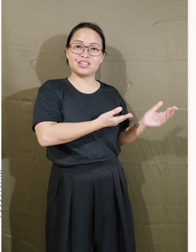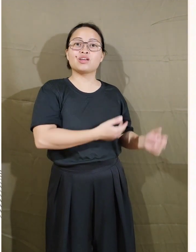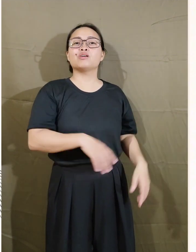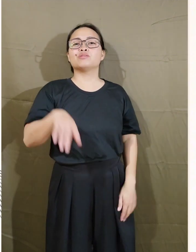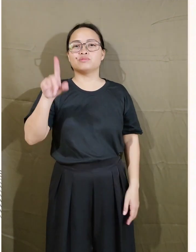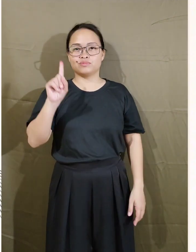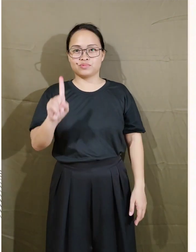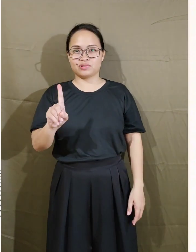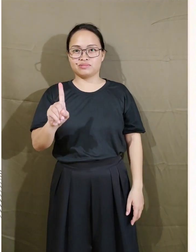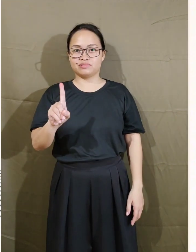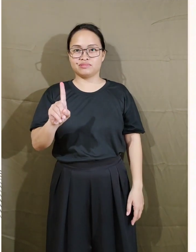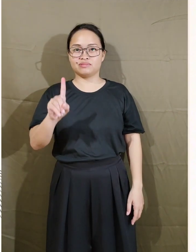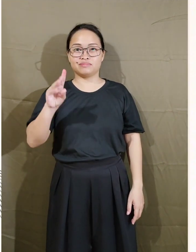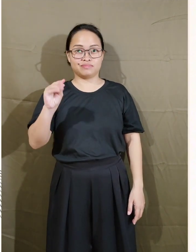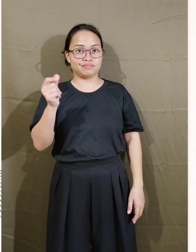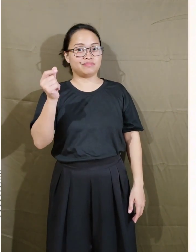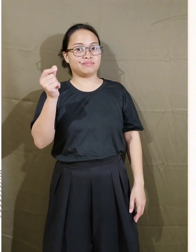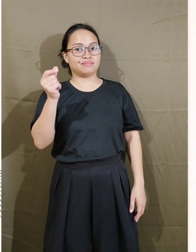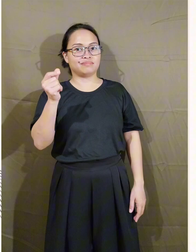1 peso coin.